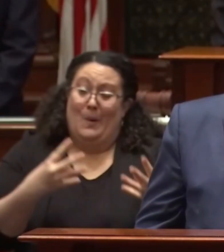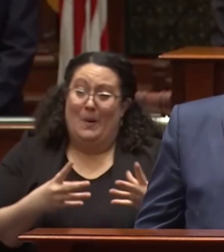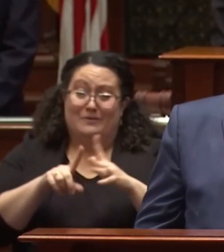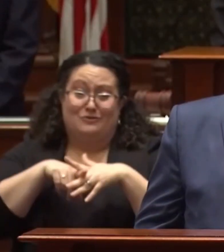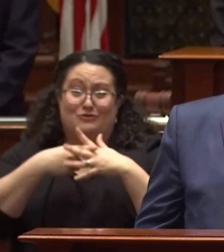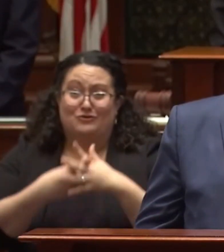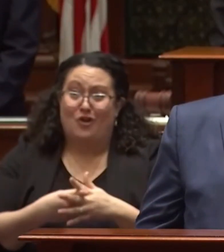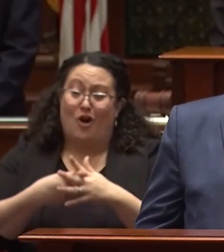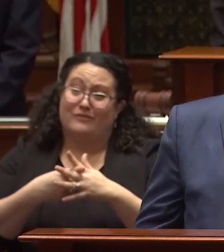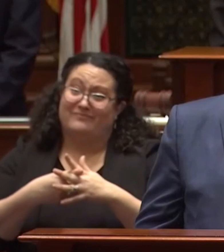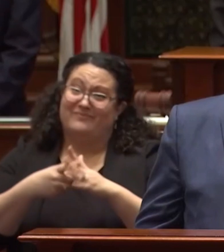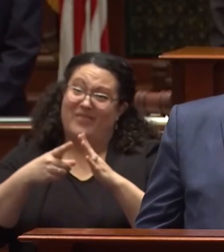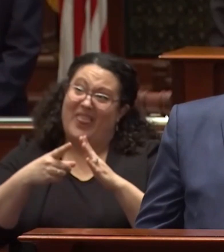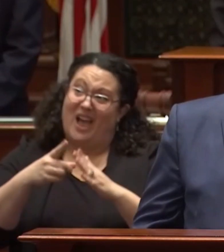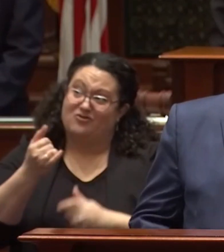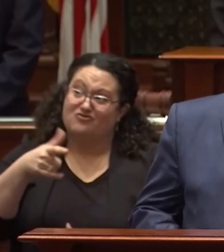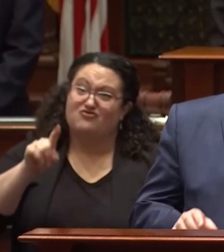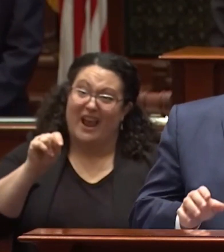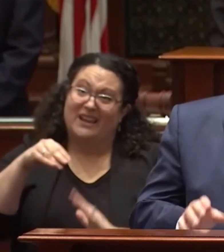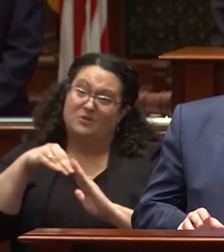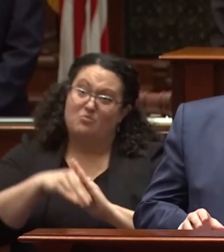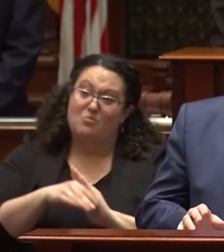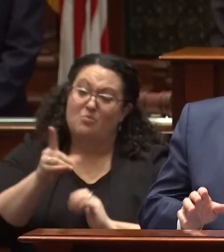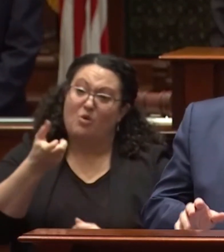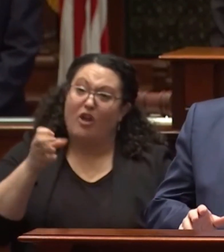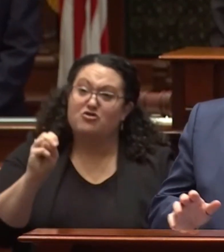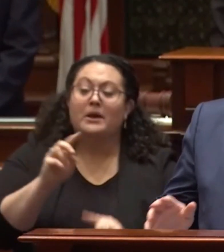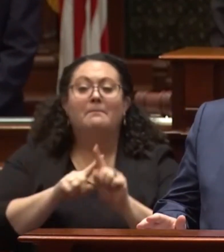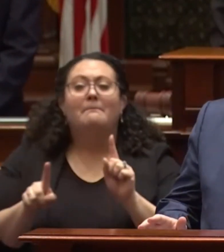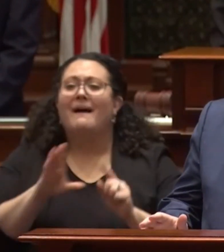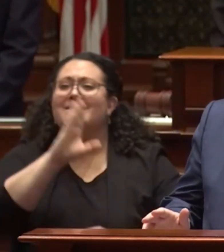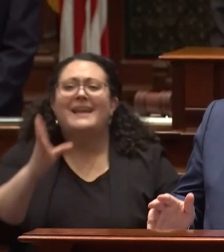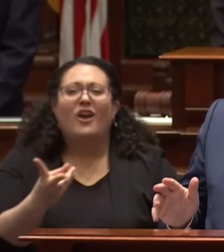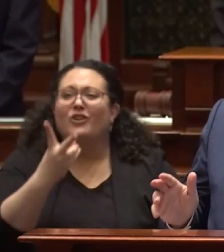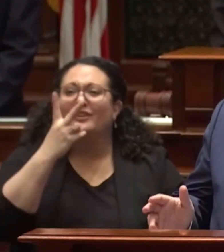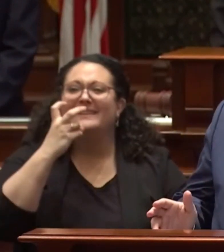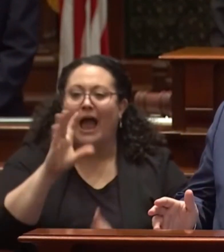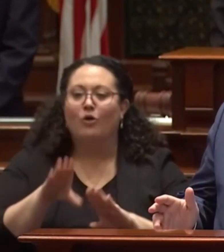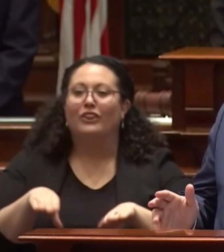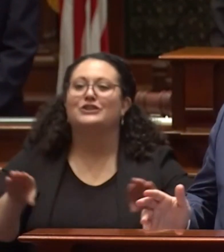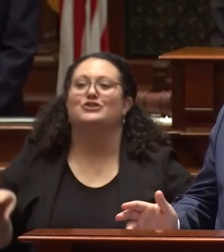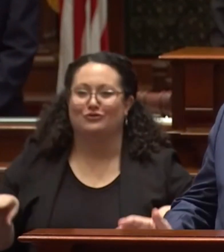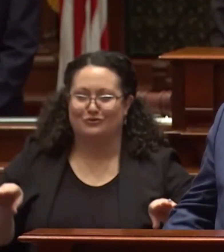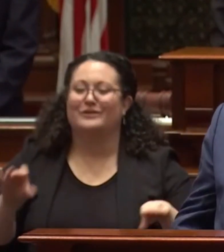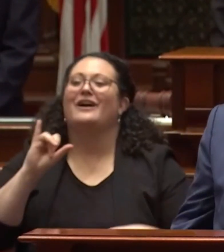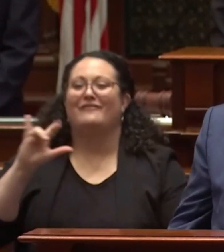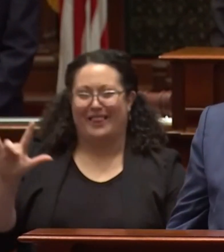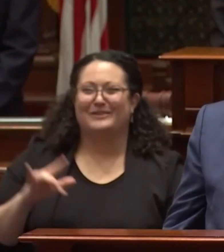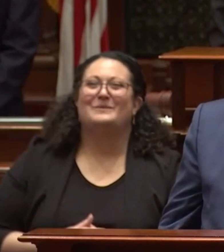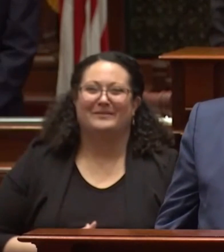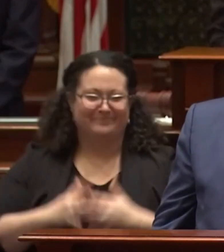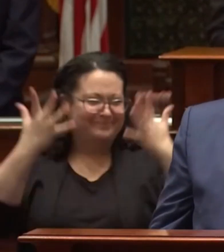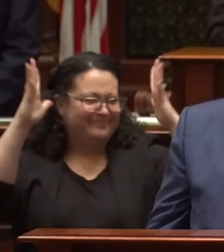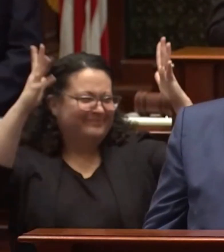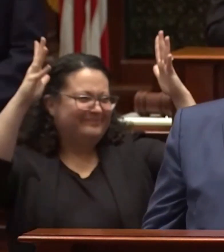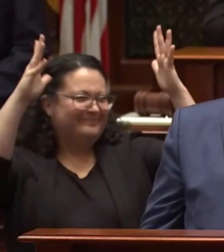heels of the Great Depression. But no one should ever doubt the children of Illinois.